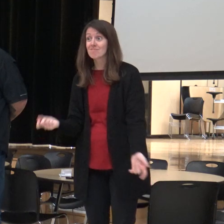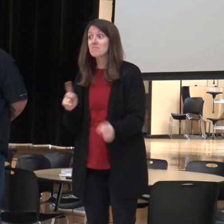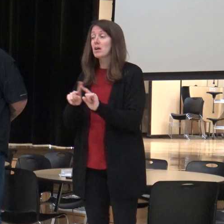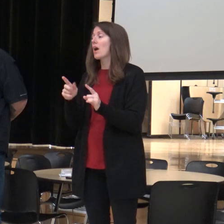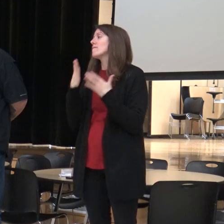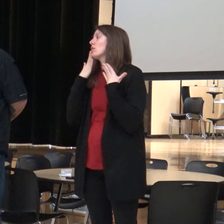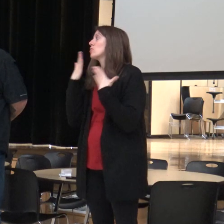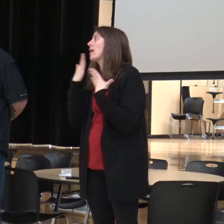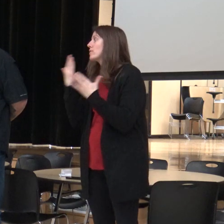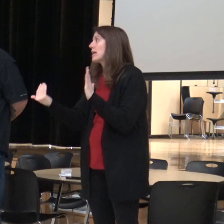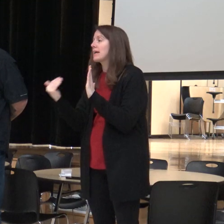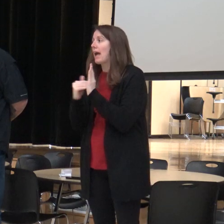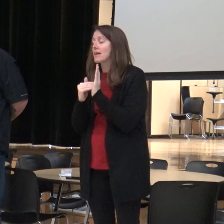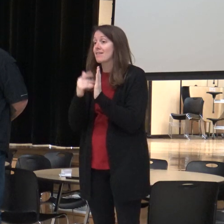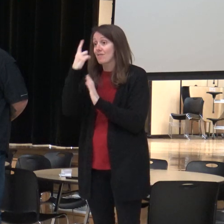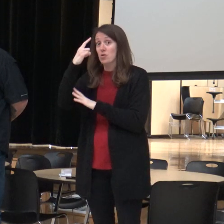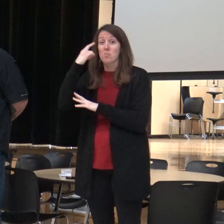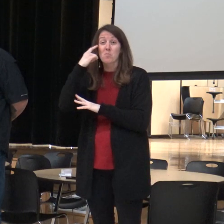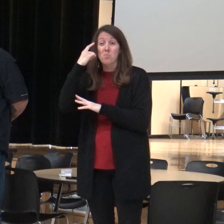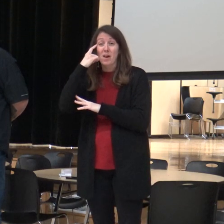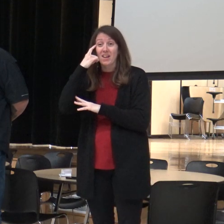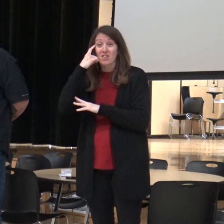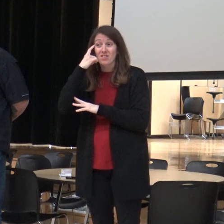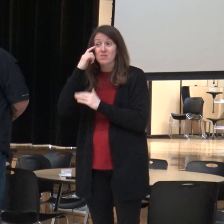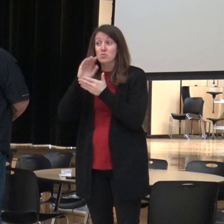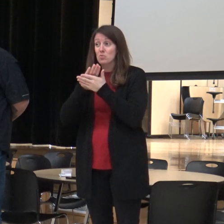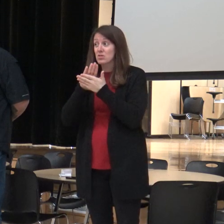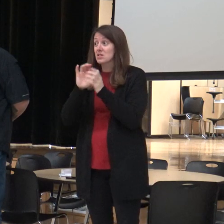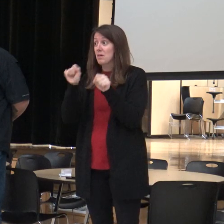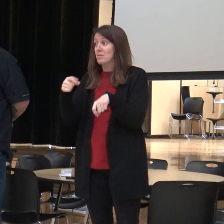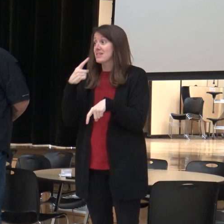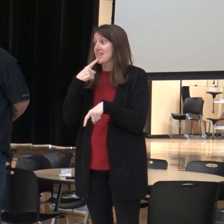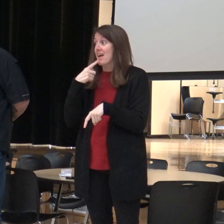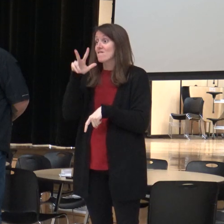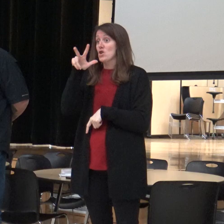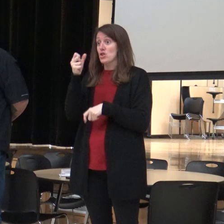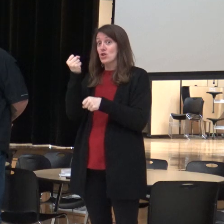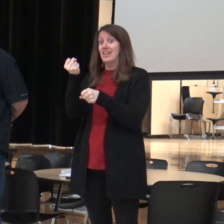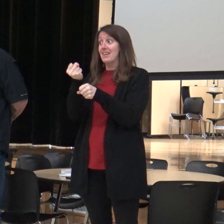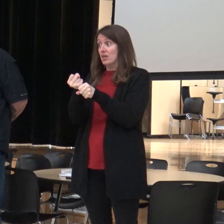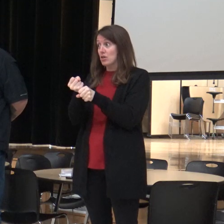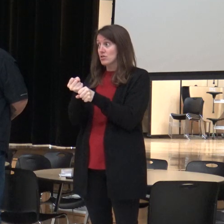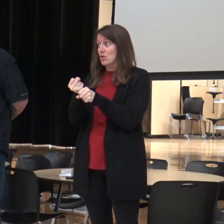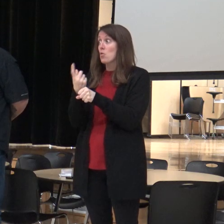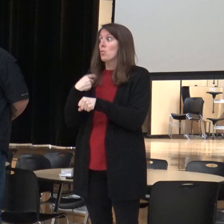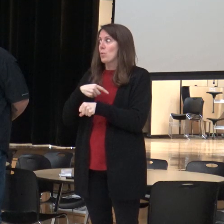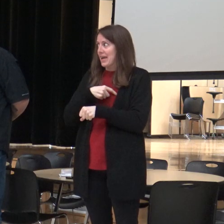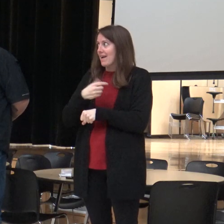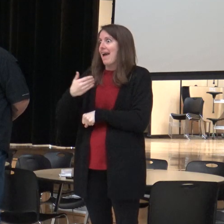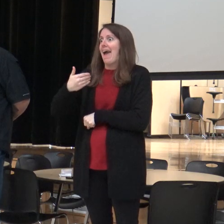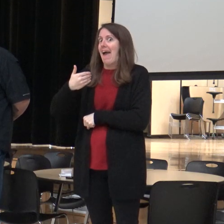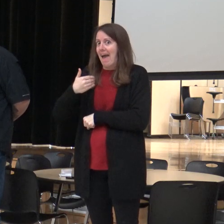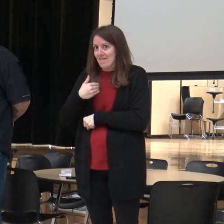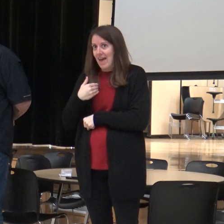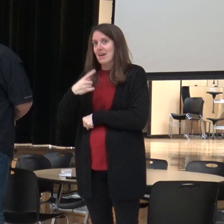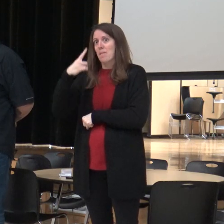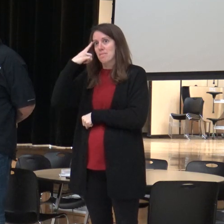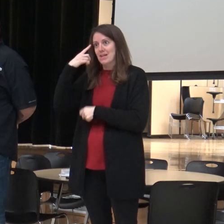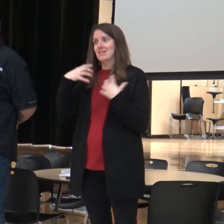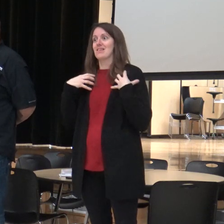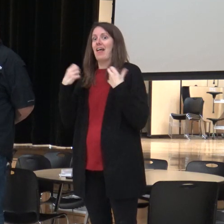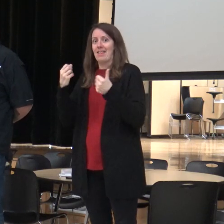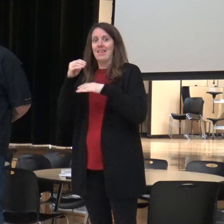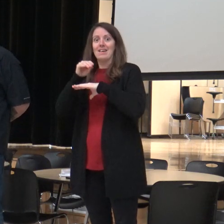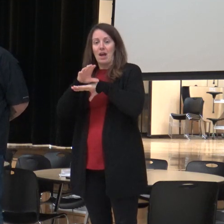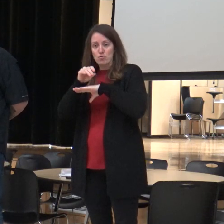have, for Brainerd Public Schools to be able to say for 30 years we've had mental health counselors on top of school